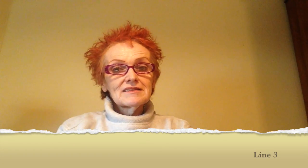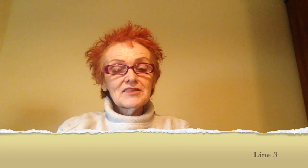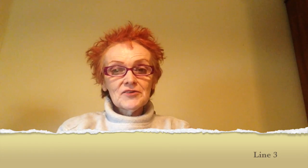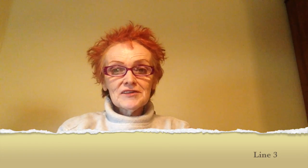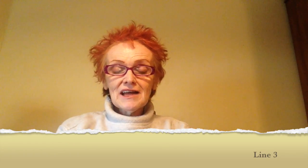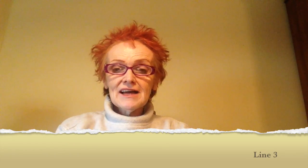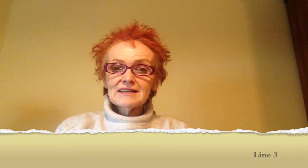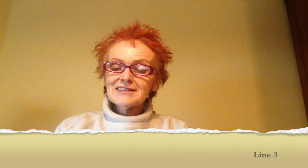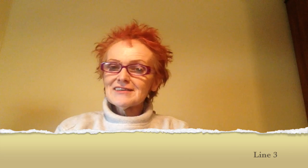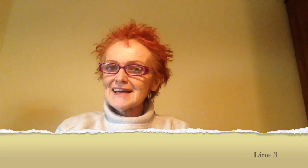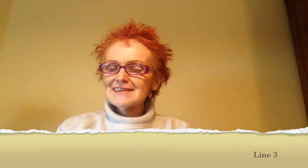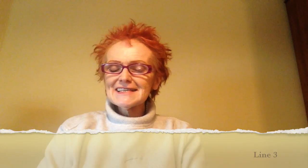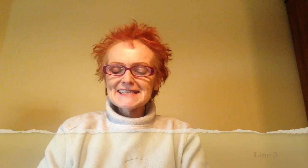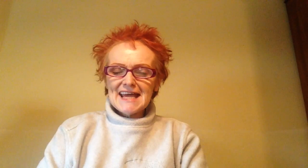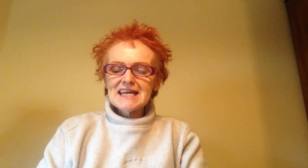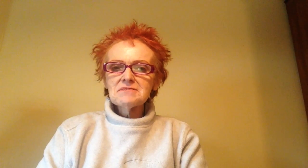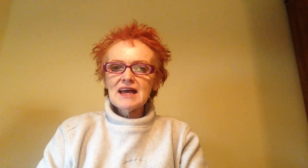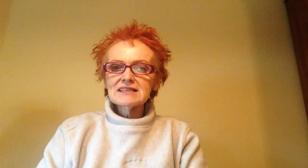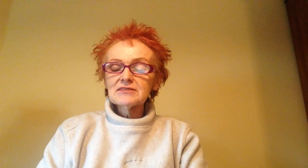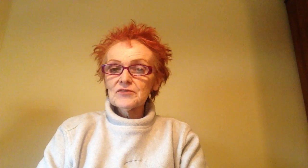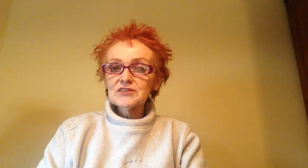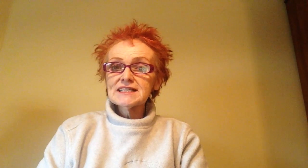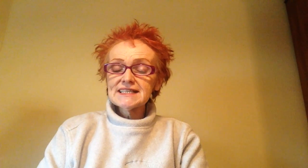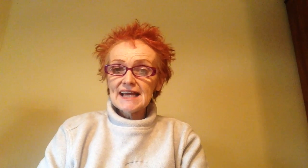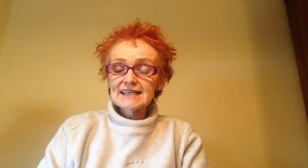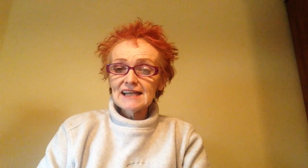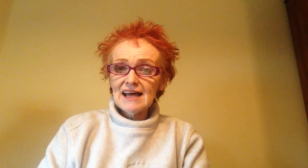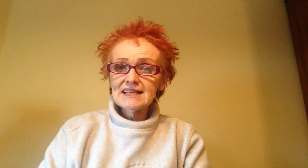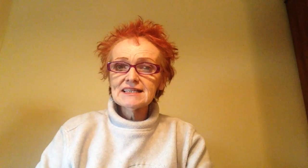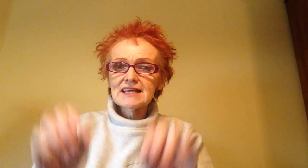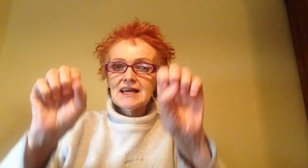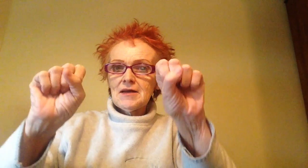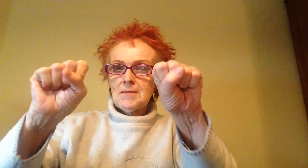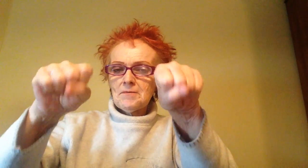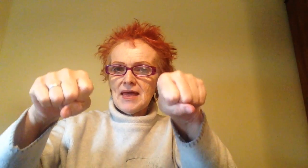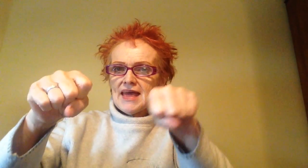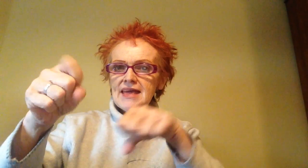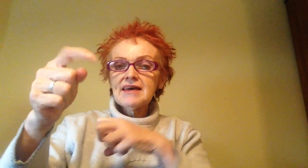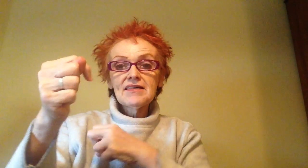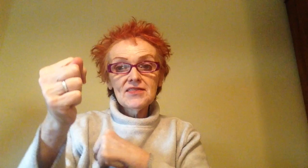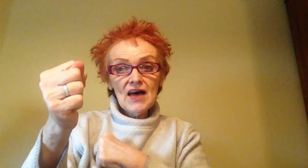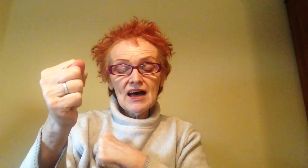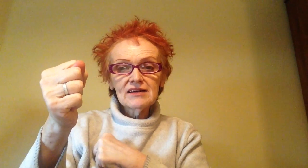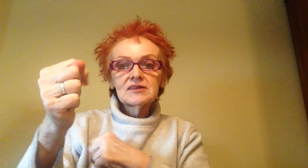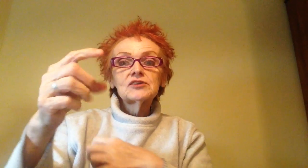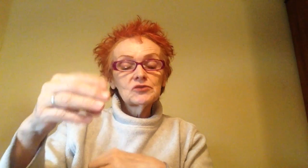The third line starts out the same as the first and second lines. May the. New word